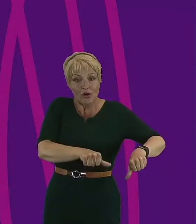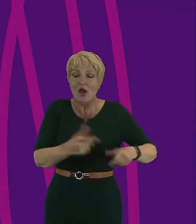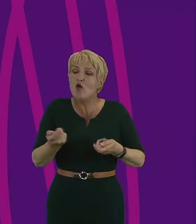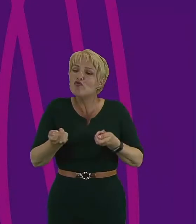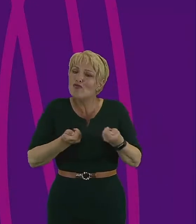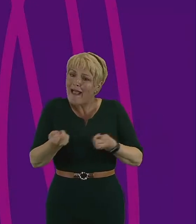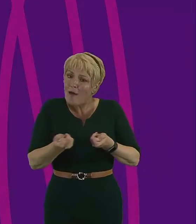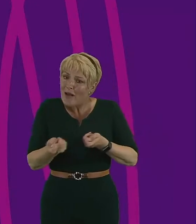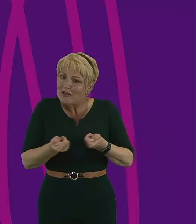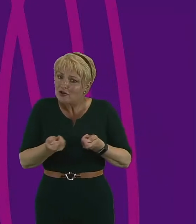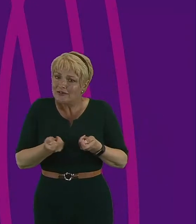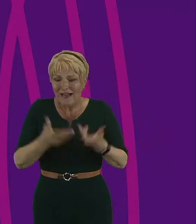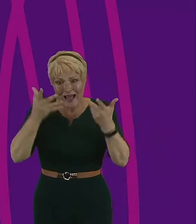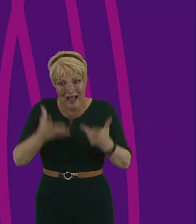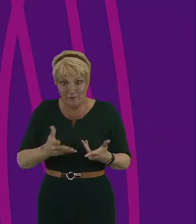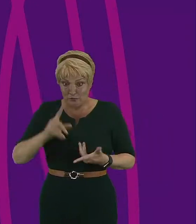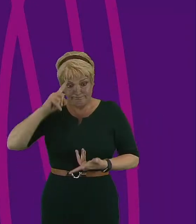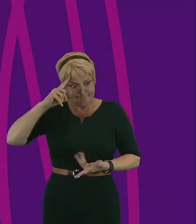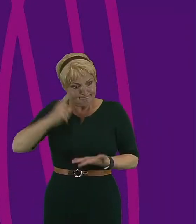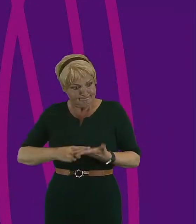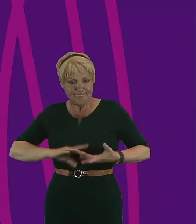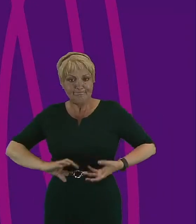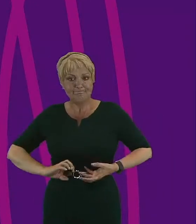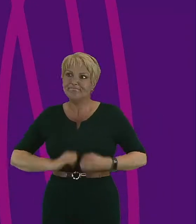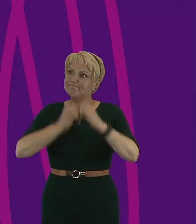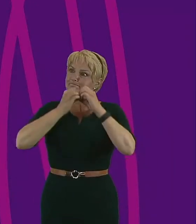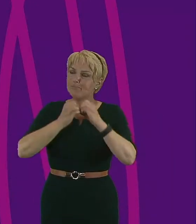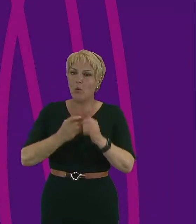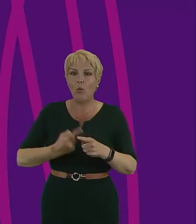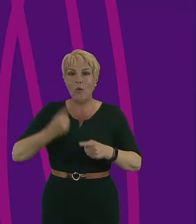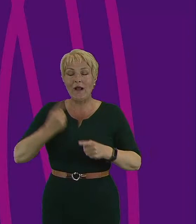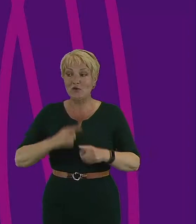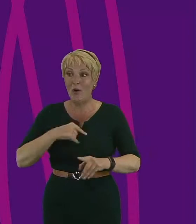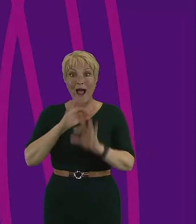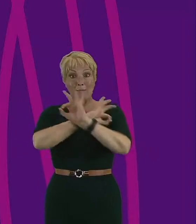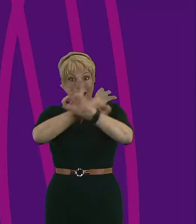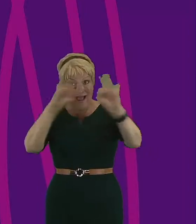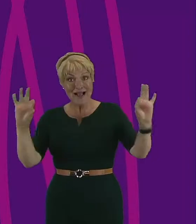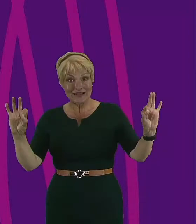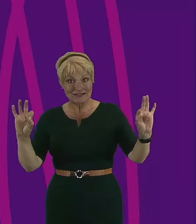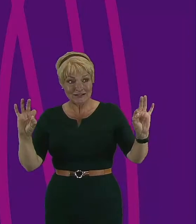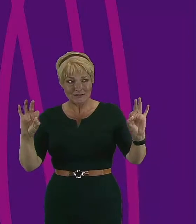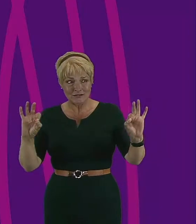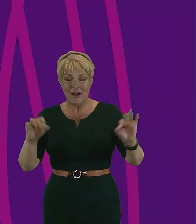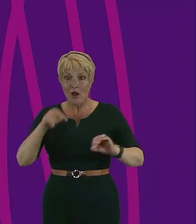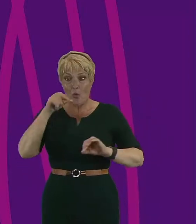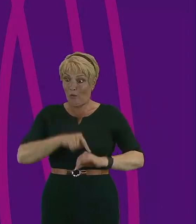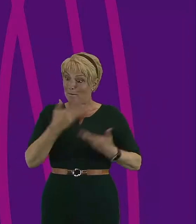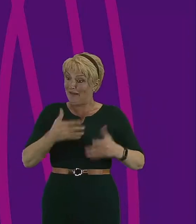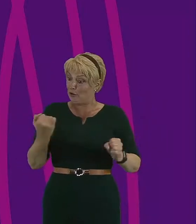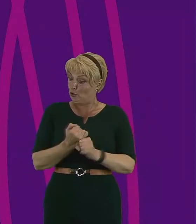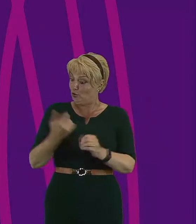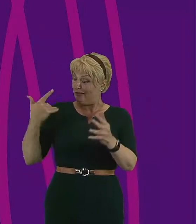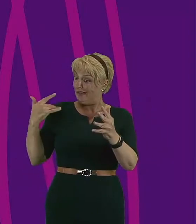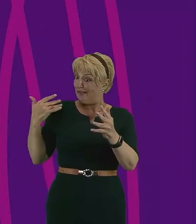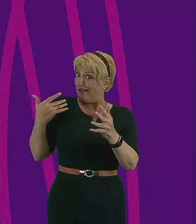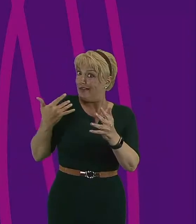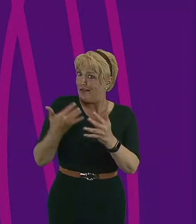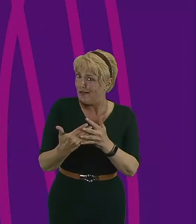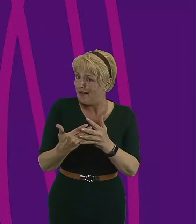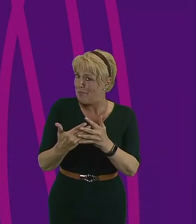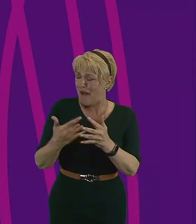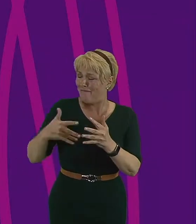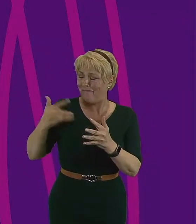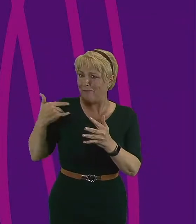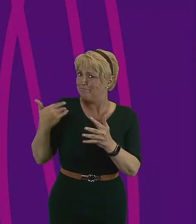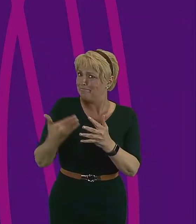regulations that have to be made very quickly. Can we find another way of doing this is the question that I've asked. I am sympathetic to that. That point